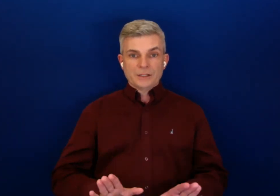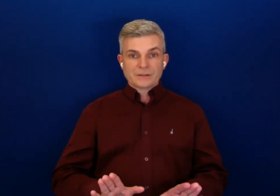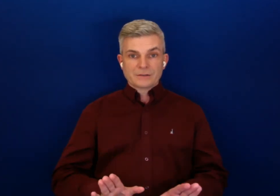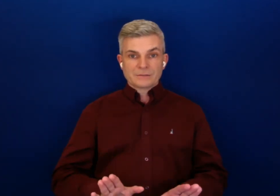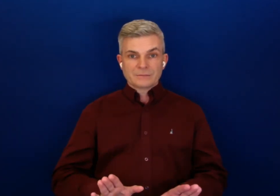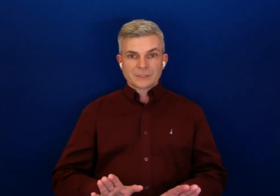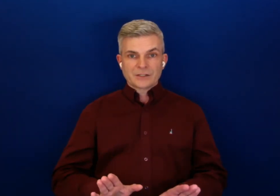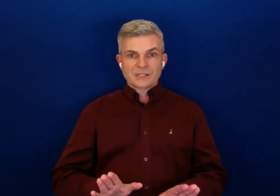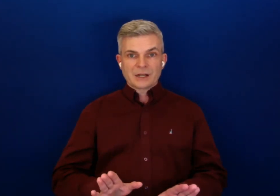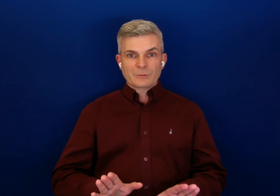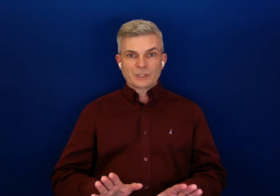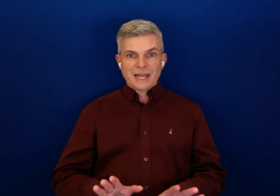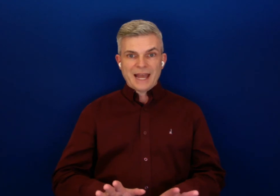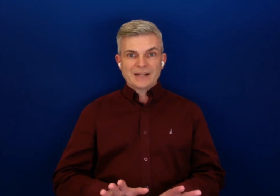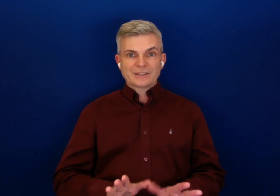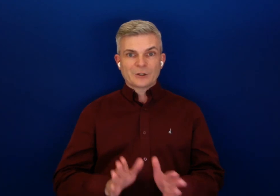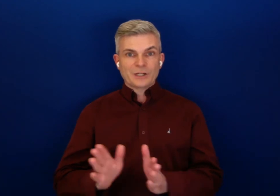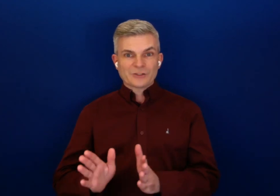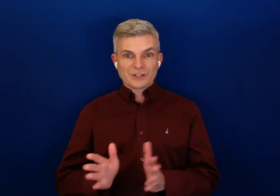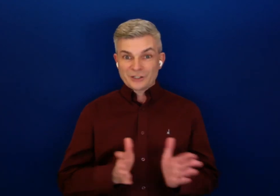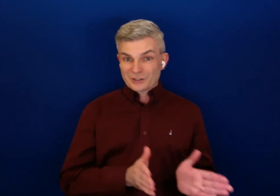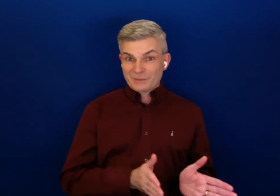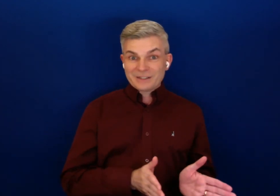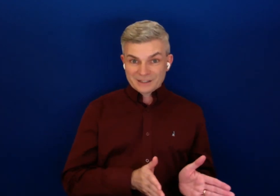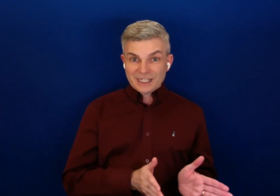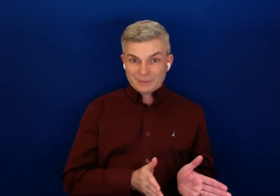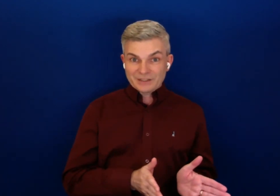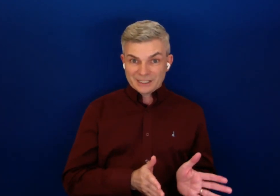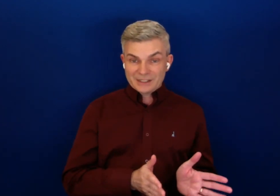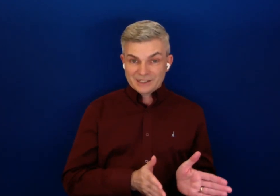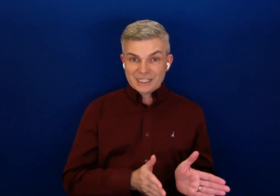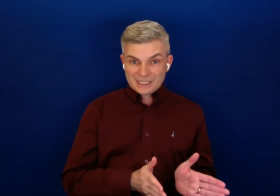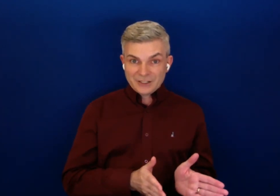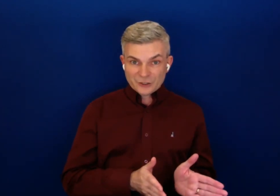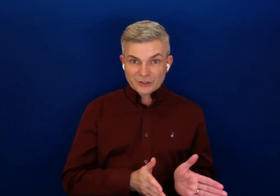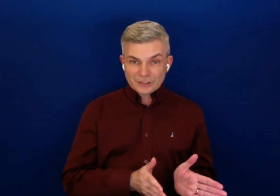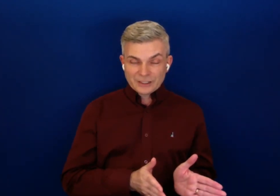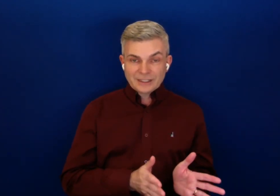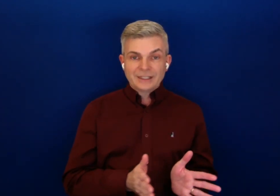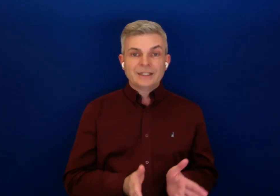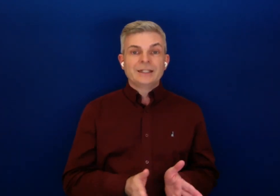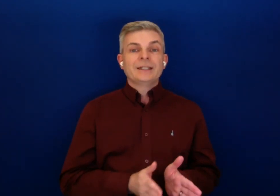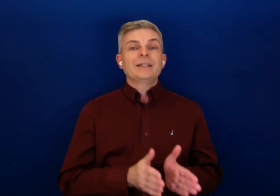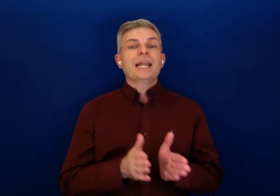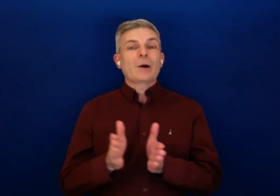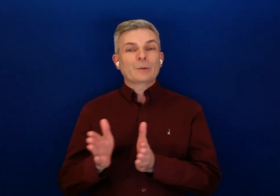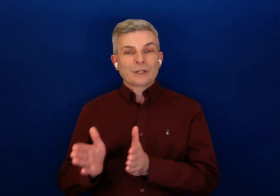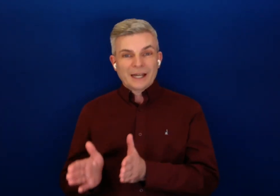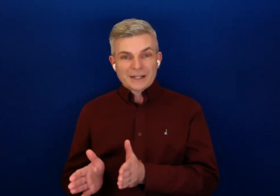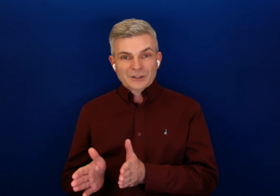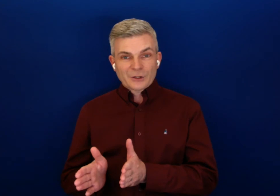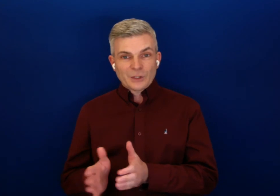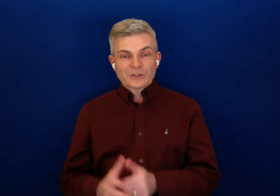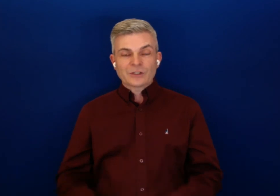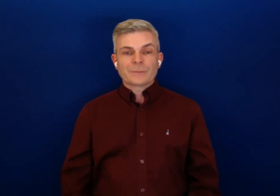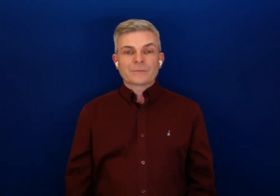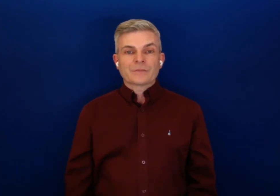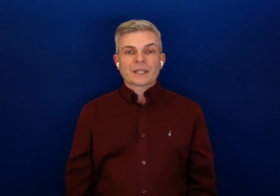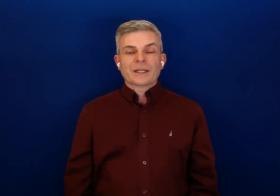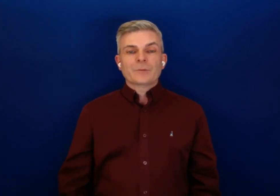Pause, because now I'm going to ask a question. I just made a statement. I need to see the teacher. Now I'm going to ask the question.